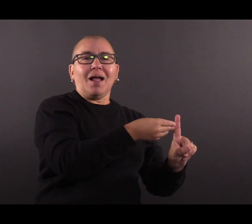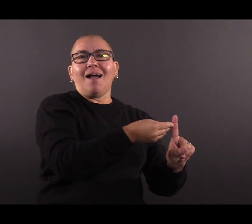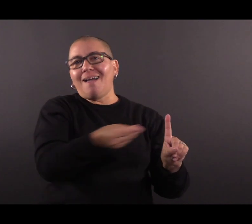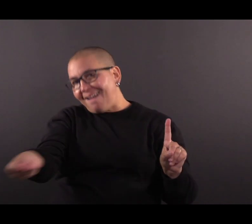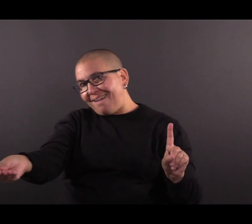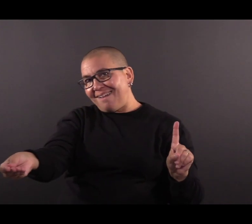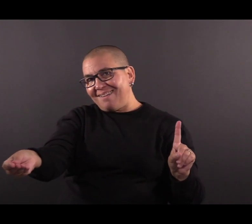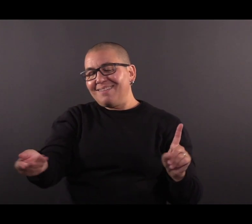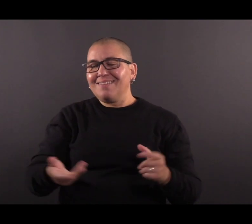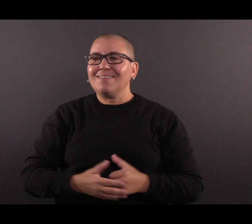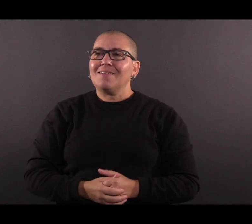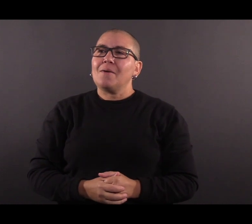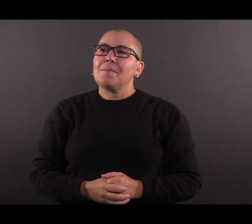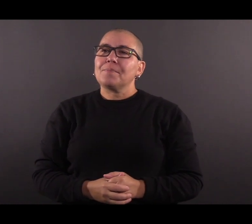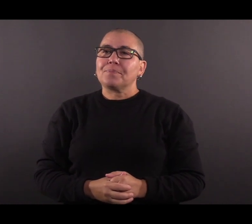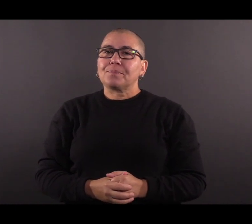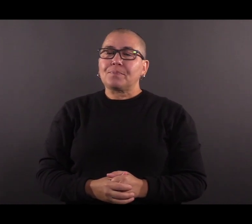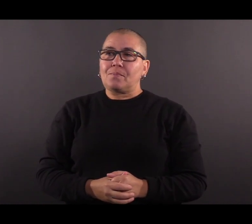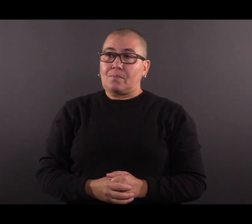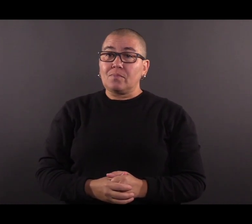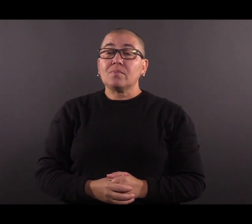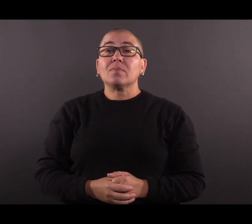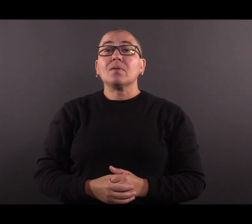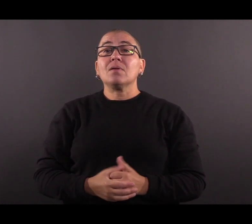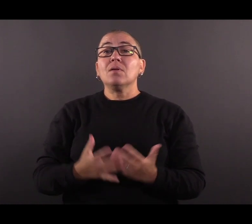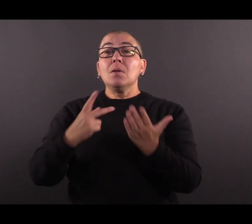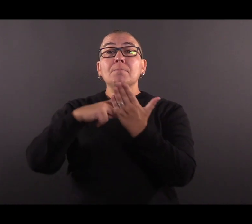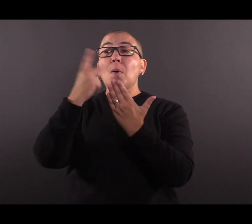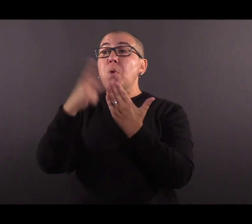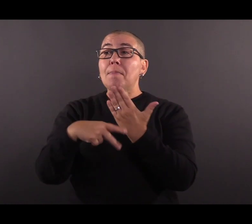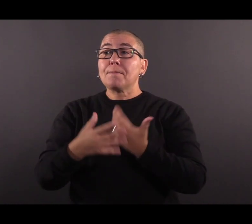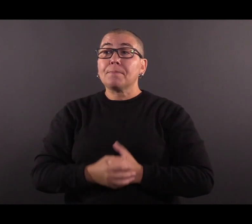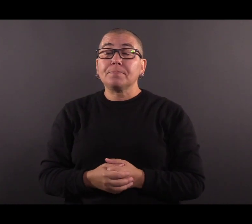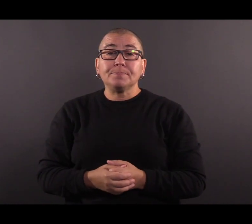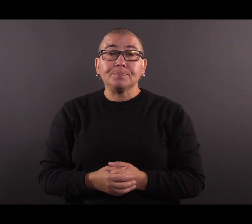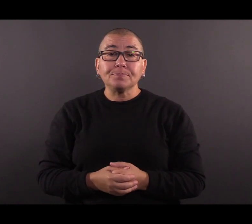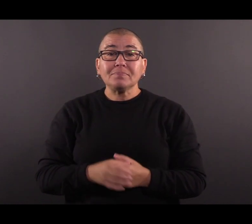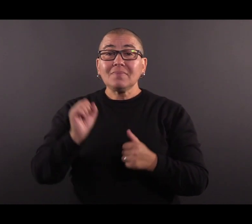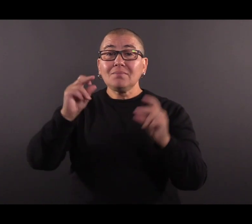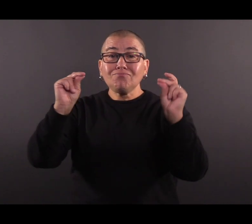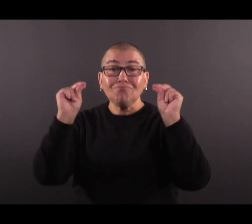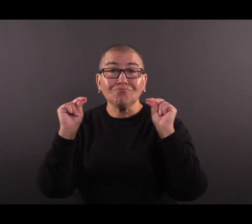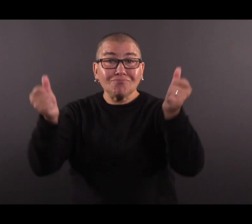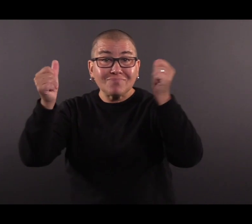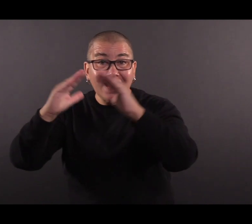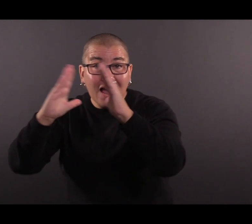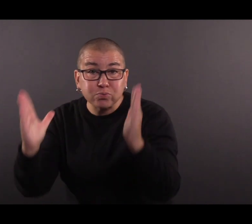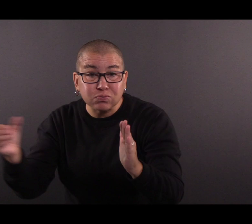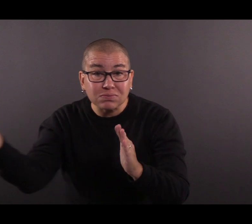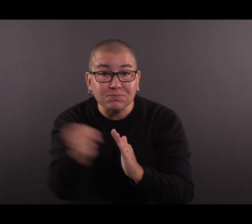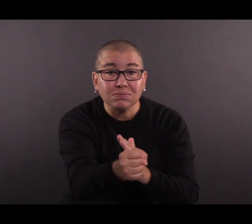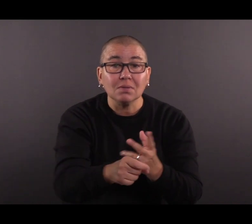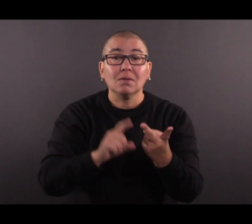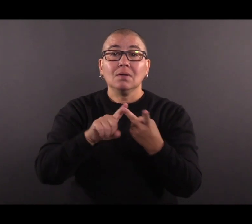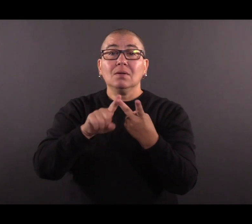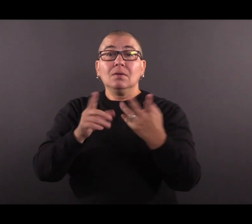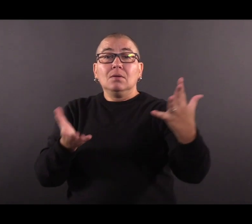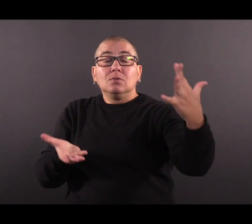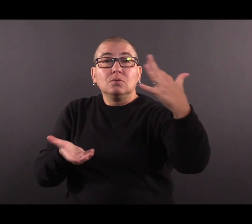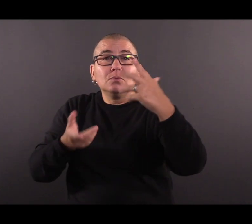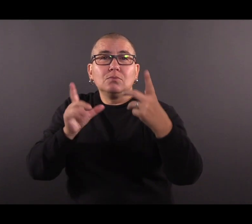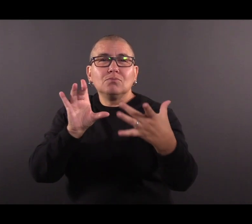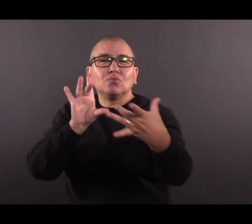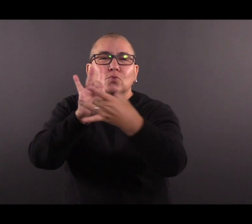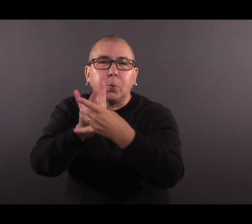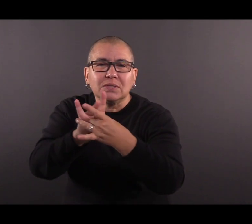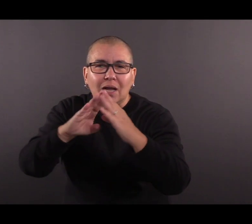Eligible programs include rapid rehousing, joint transitional housing and rapid rehousing,